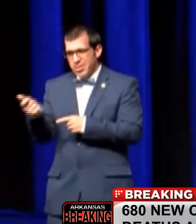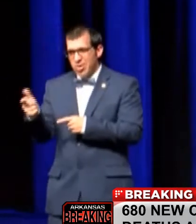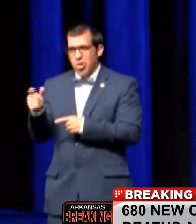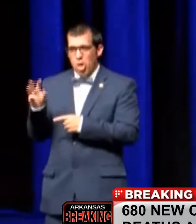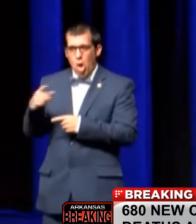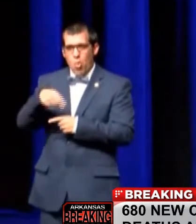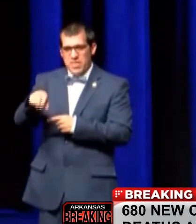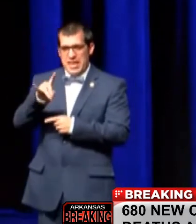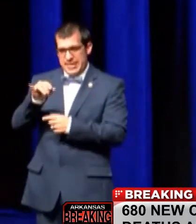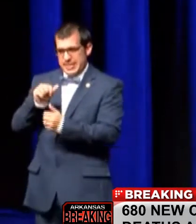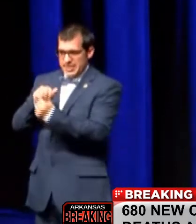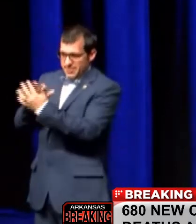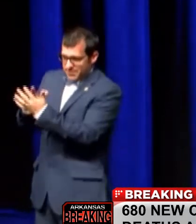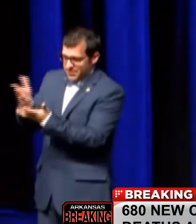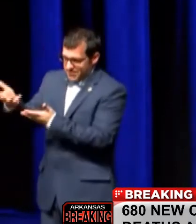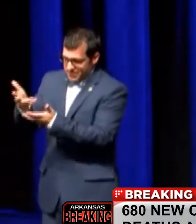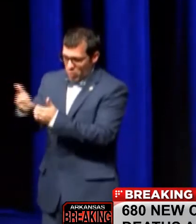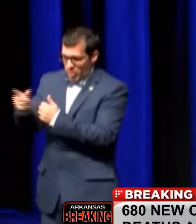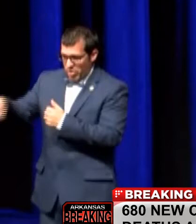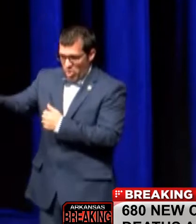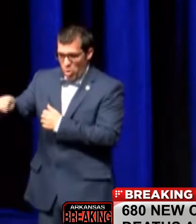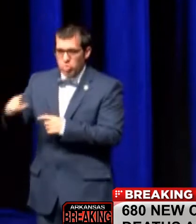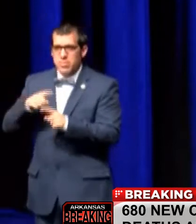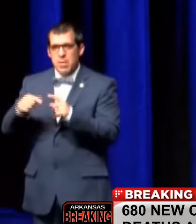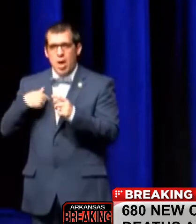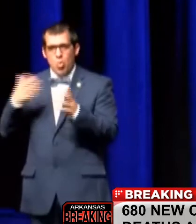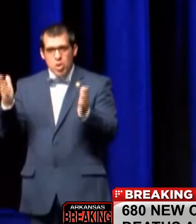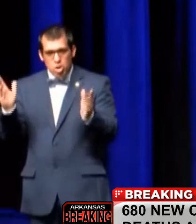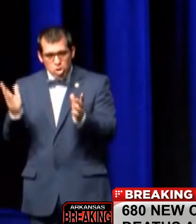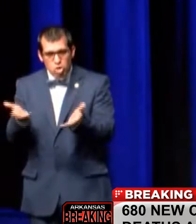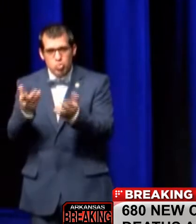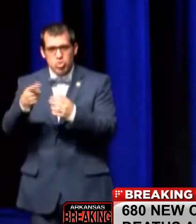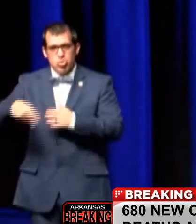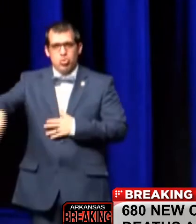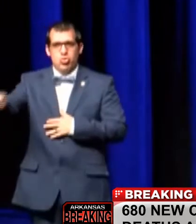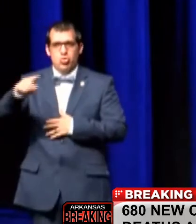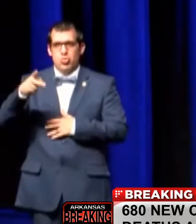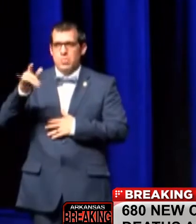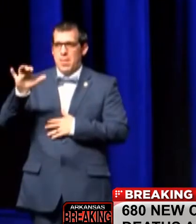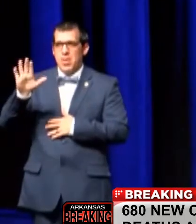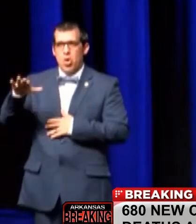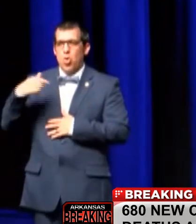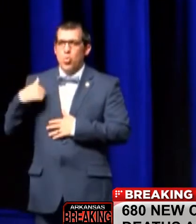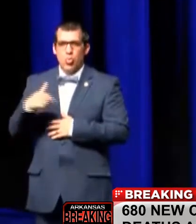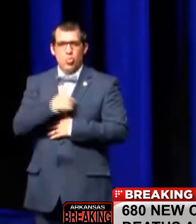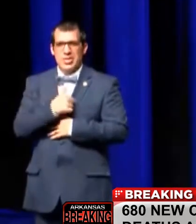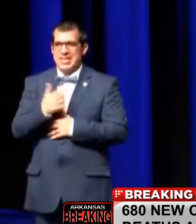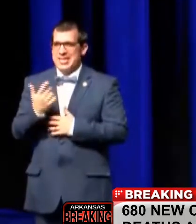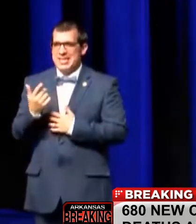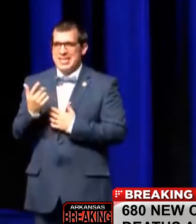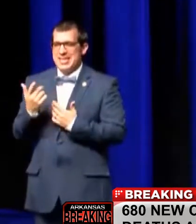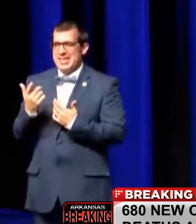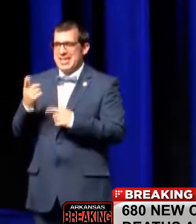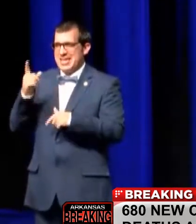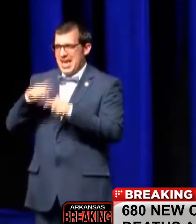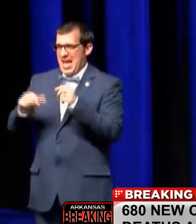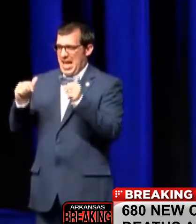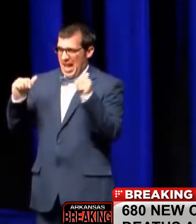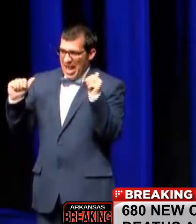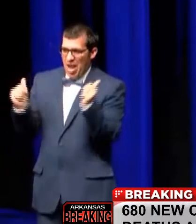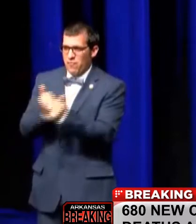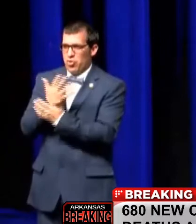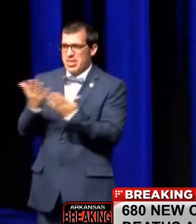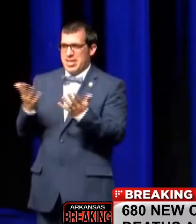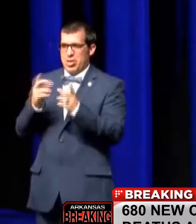dealt with those. But I want to encourage the public that we can't cover everything from a Department of Health and